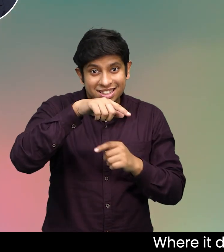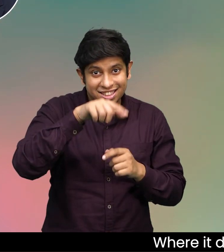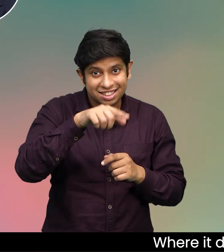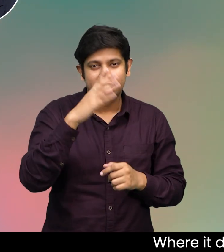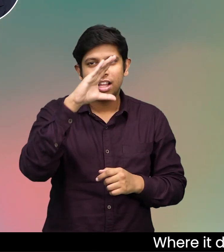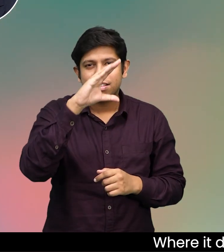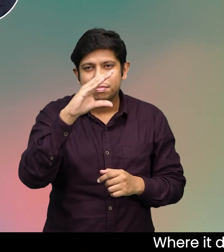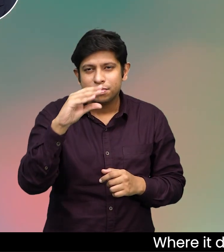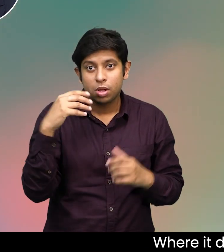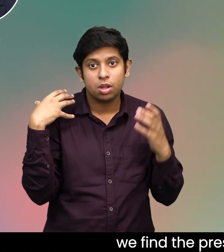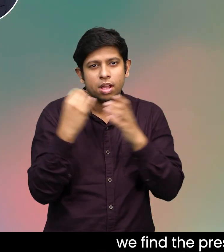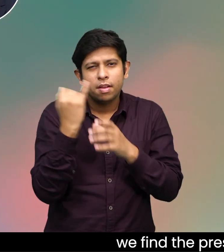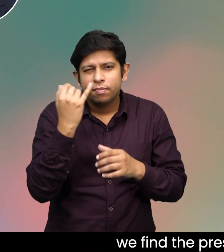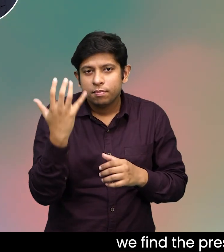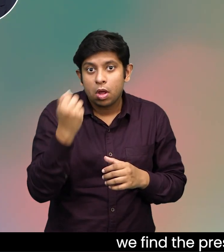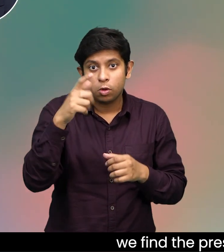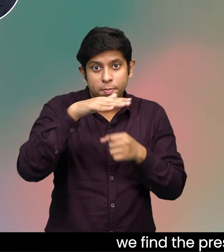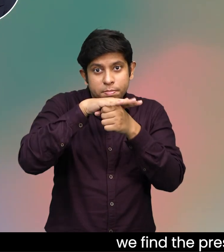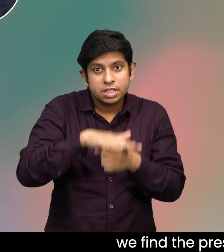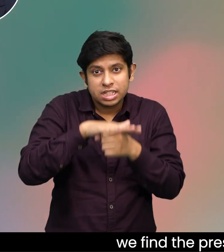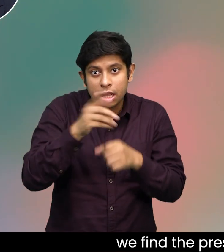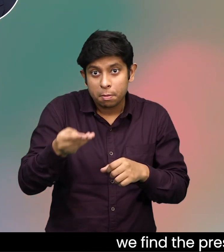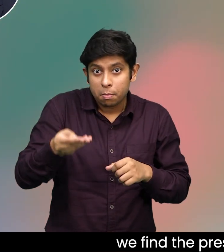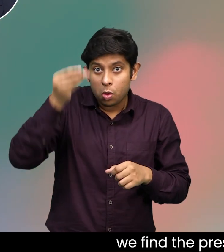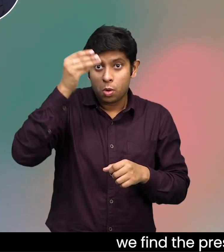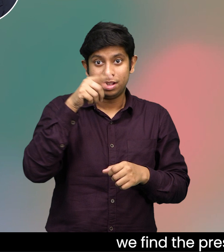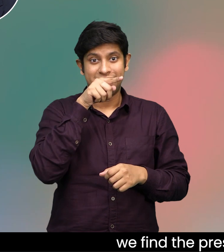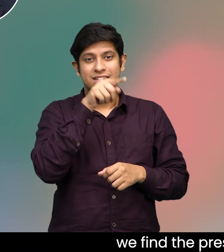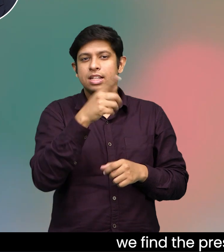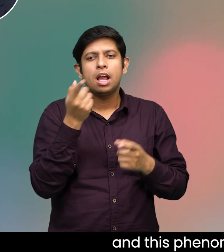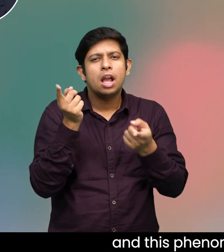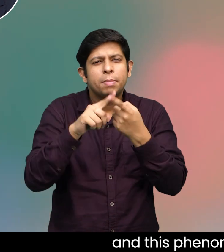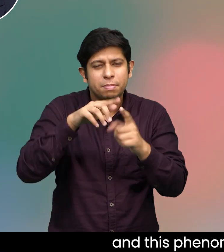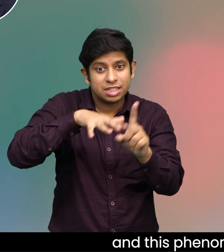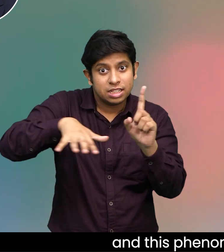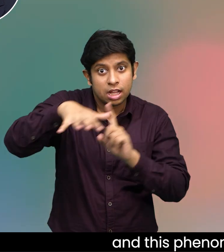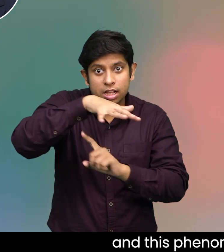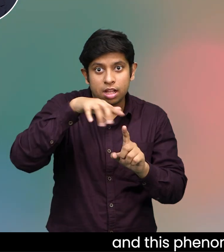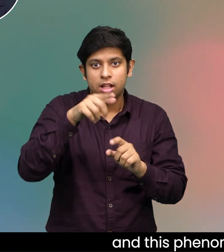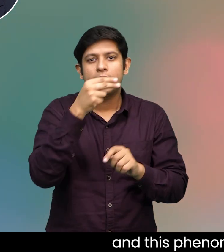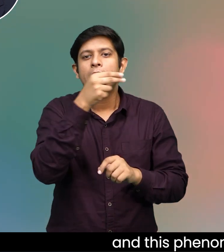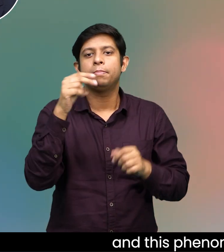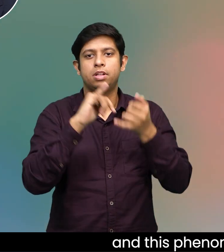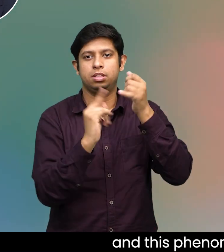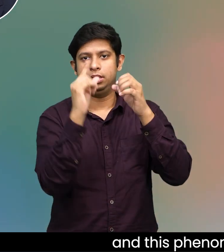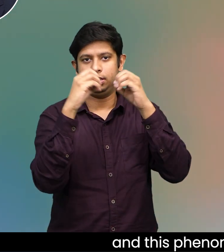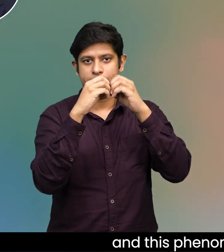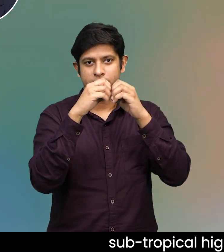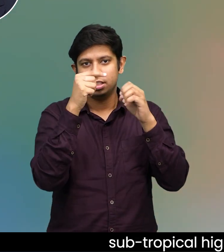Where it descends, we find the pressure is higher, and this phenomena is